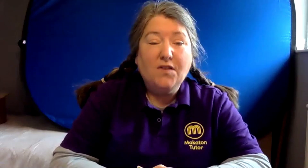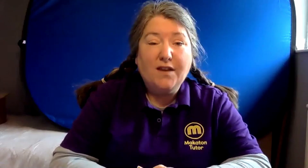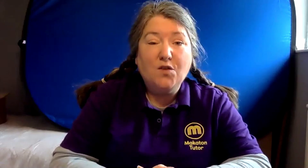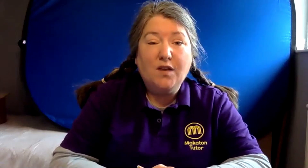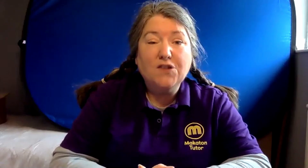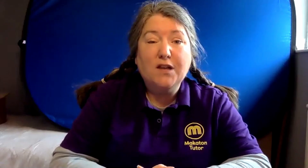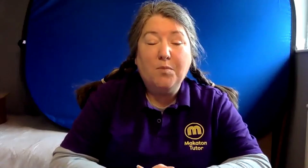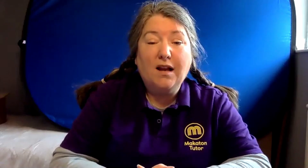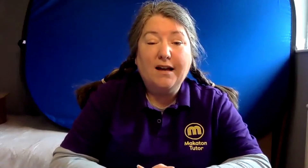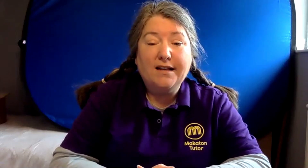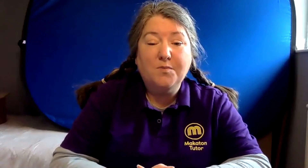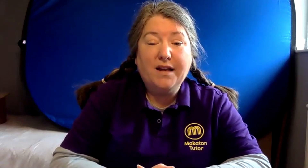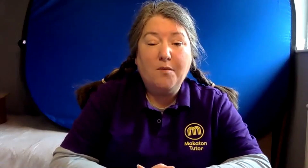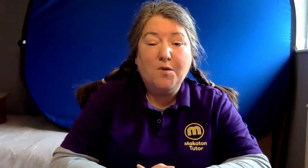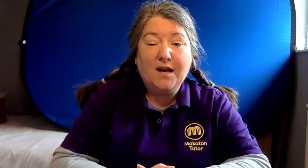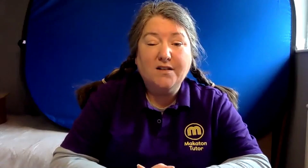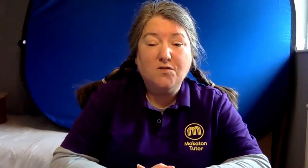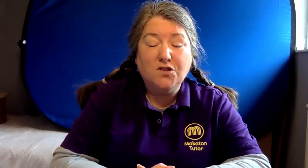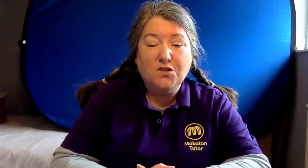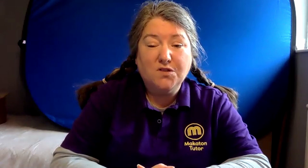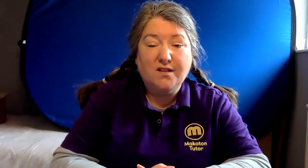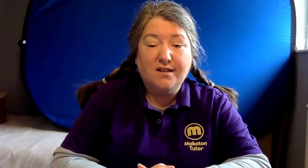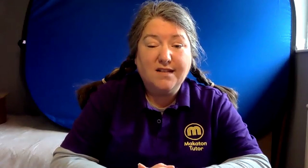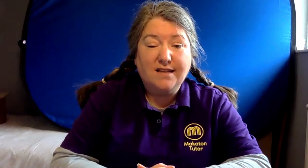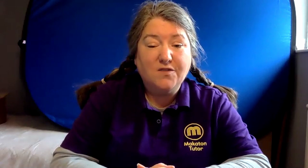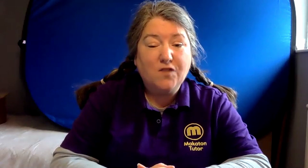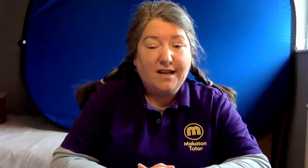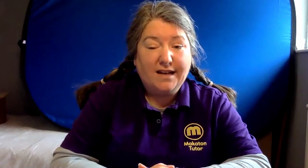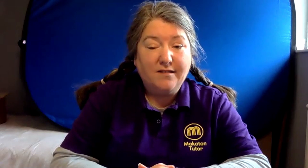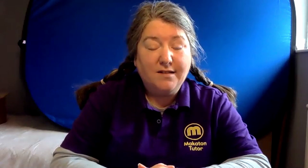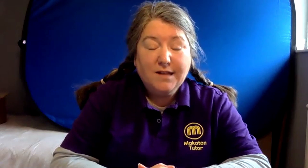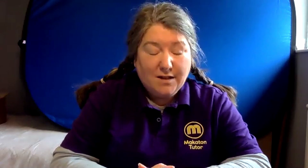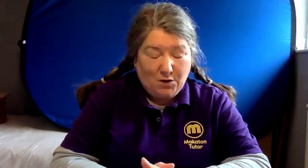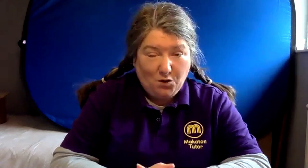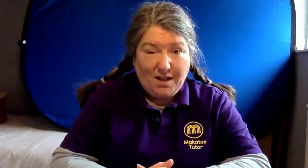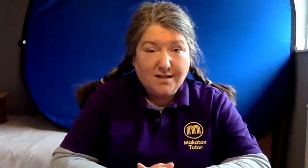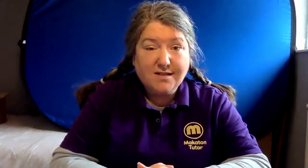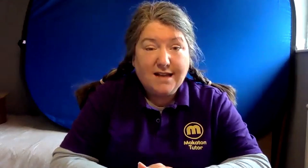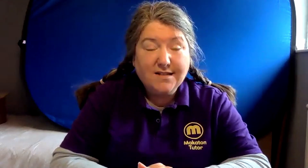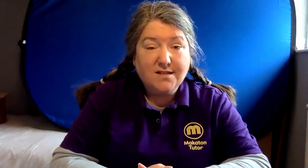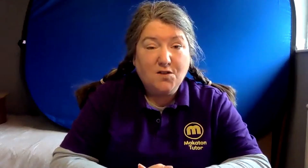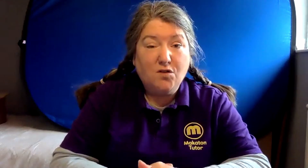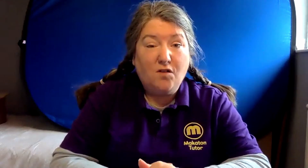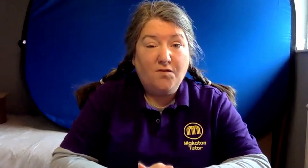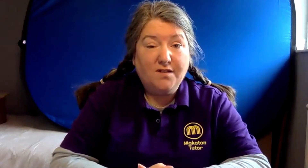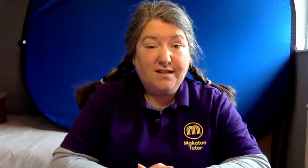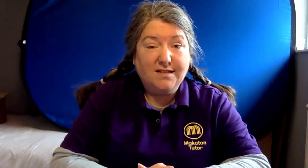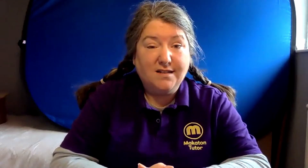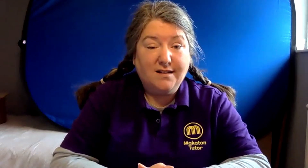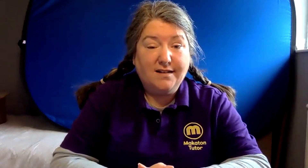then you can actually apply to become a Makaton tutor and attend the training. You're then assessed that you're confident in signing and you're